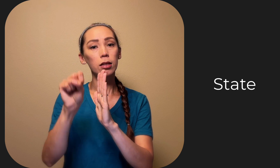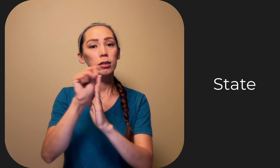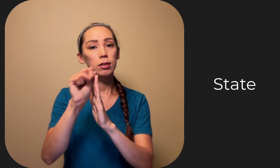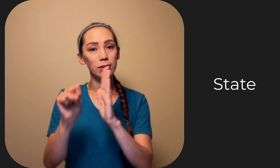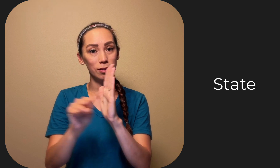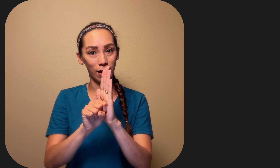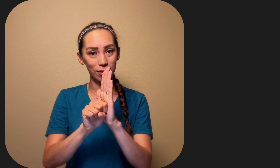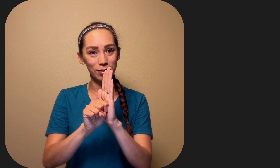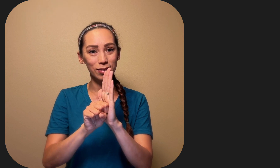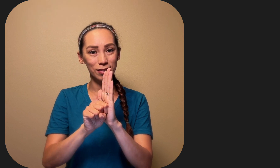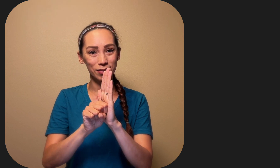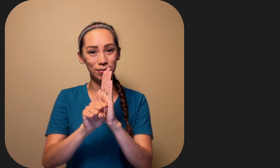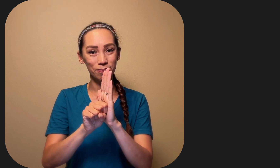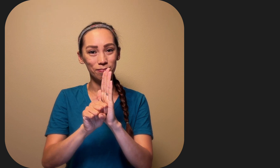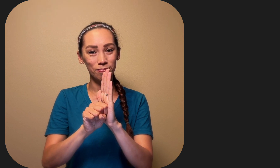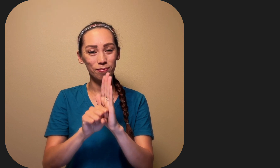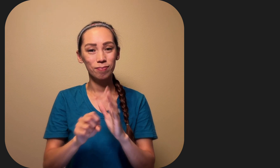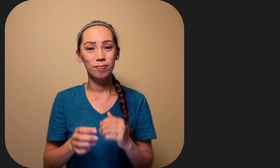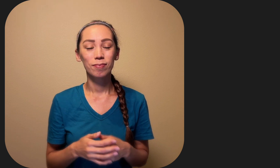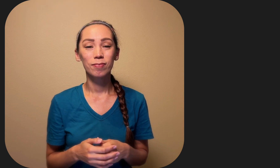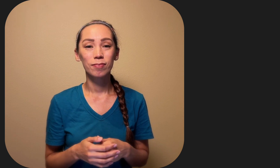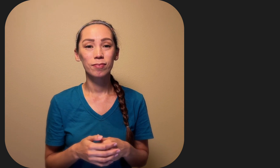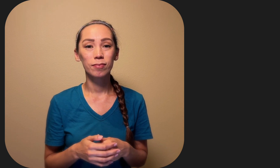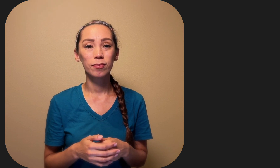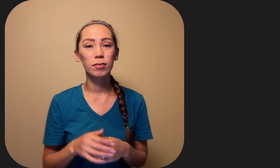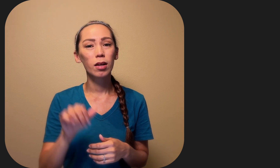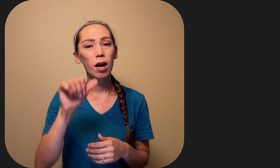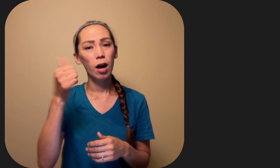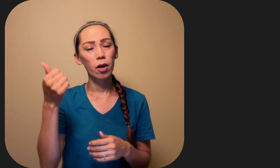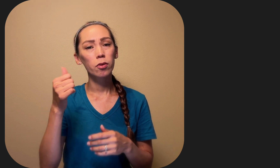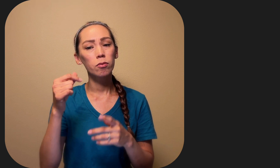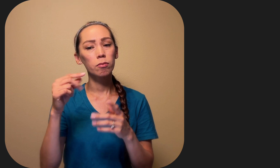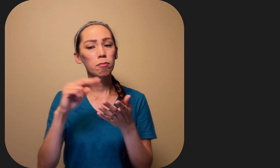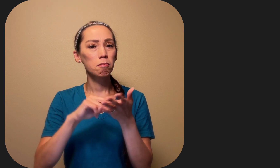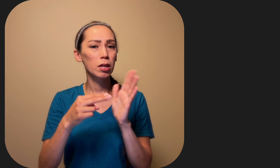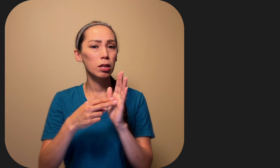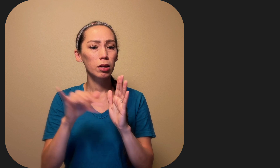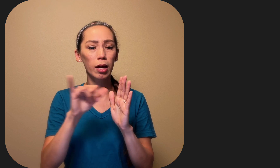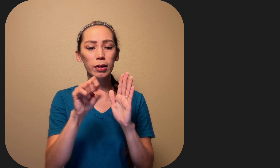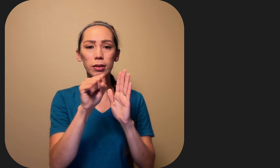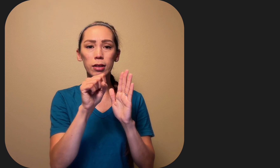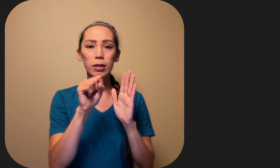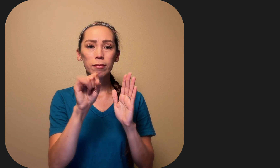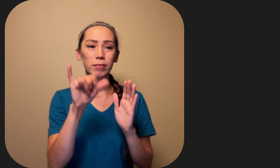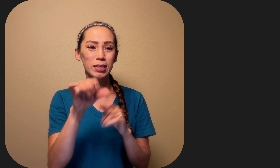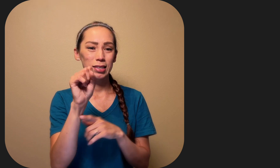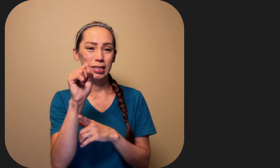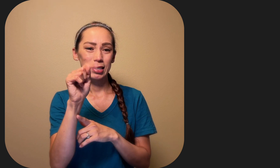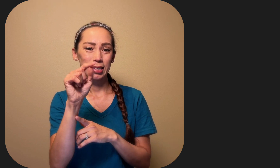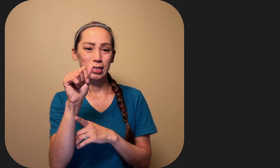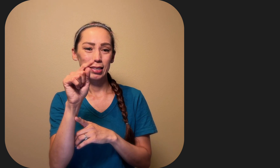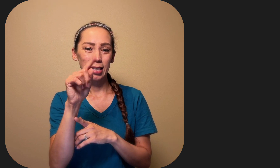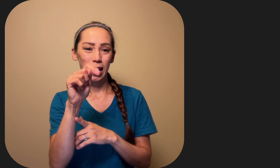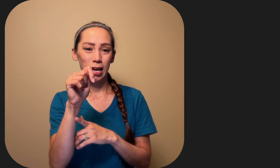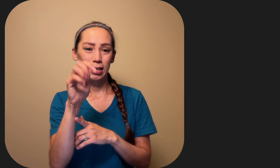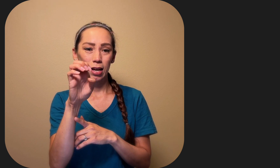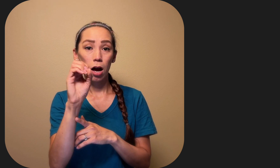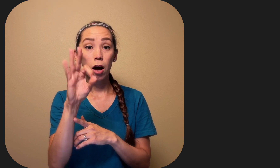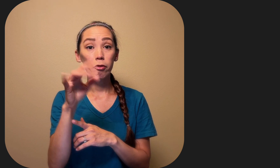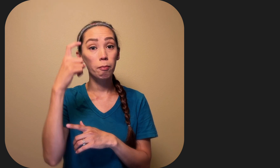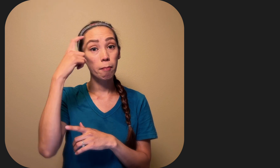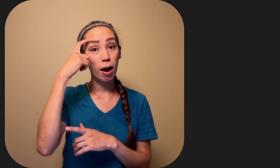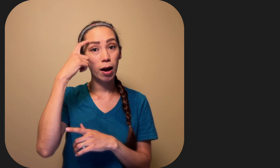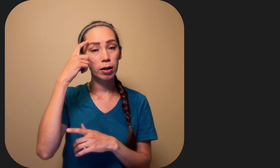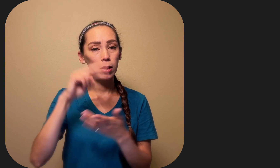like this, state. And of course, there will be other meanings of the word state, like the state of